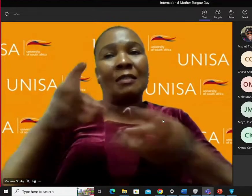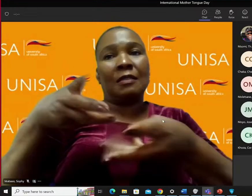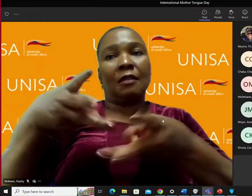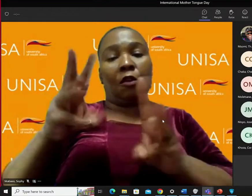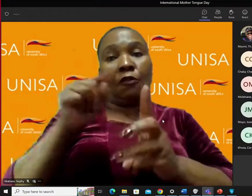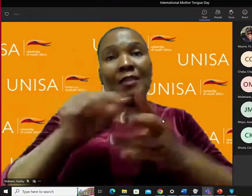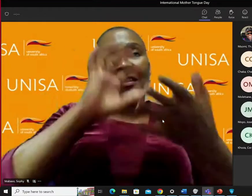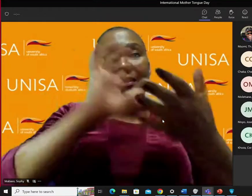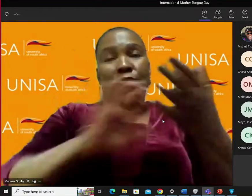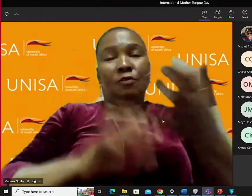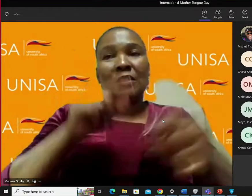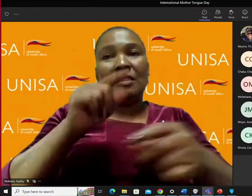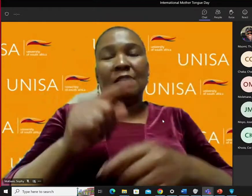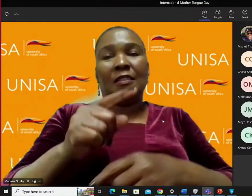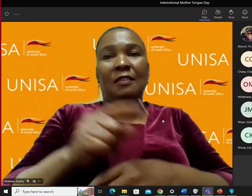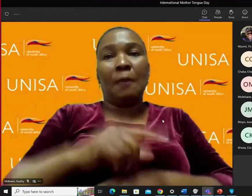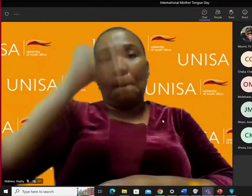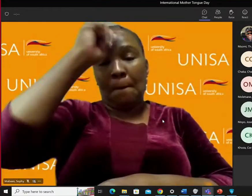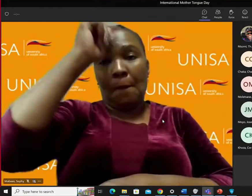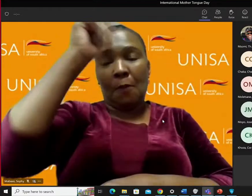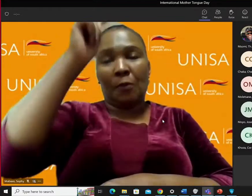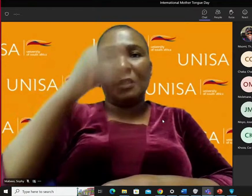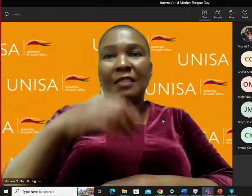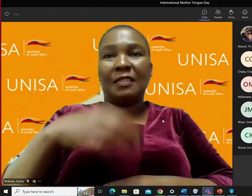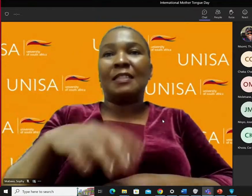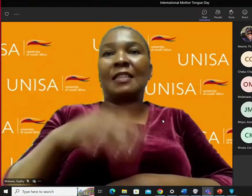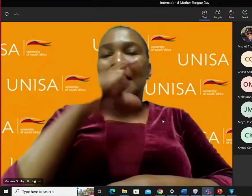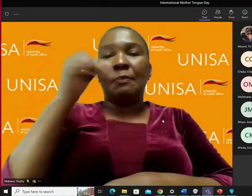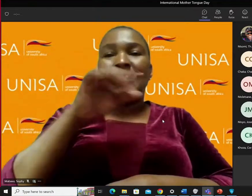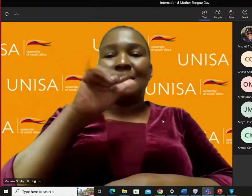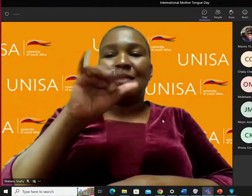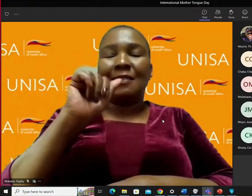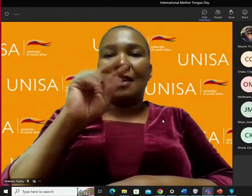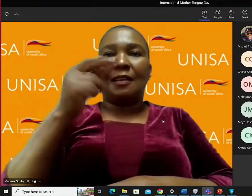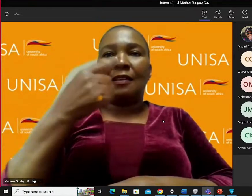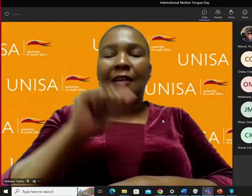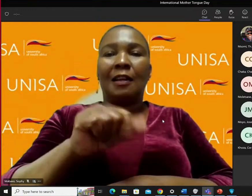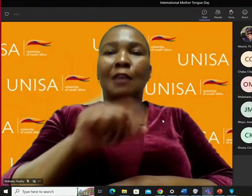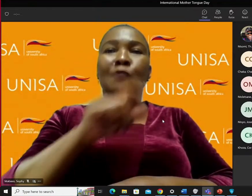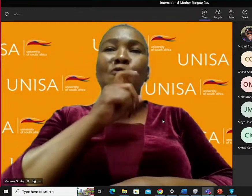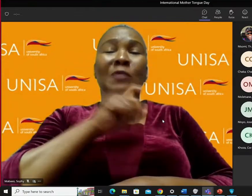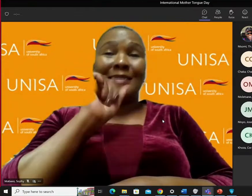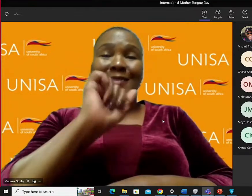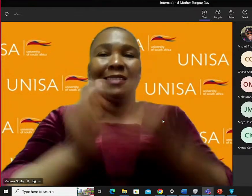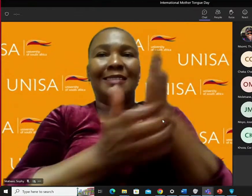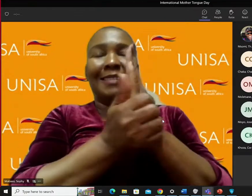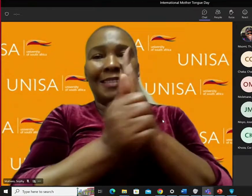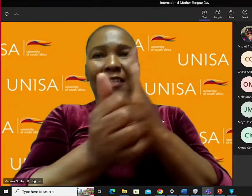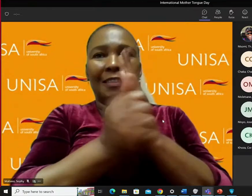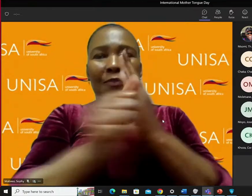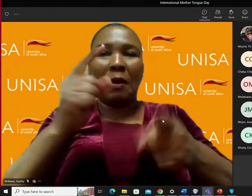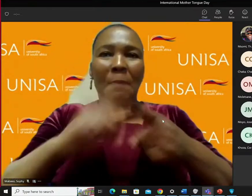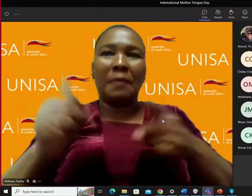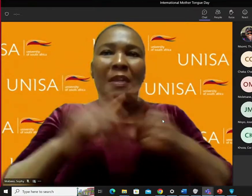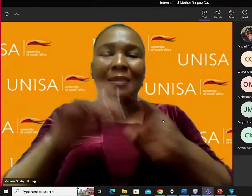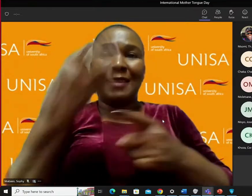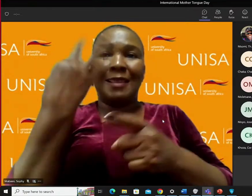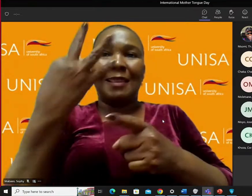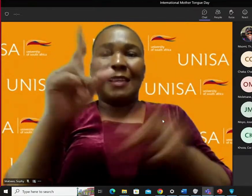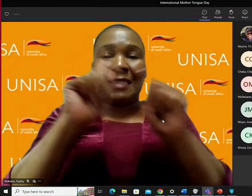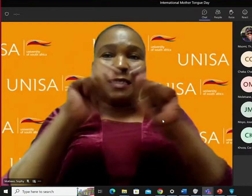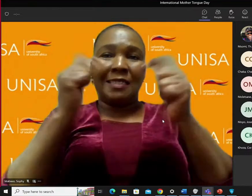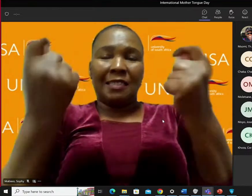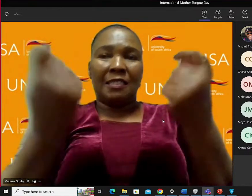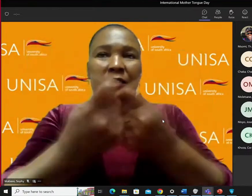the boy's name is Yanga. So he uses his skills that he played, when he played Three Tins, the game we used to